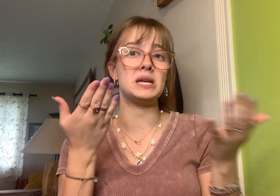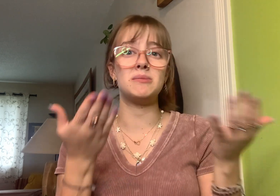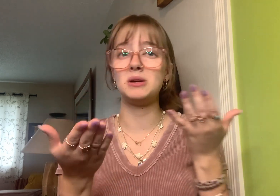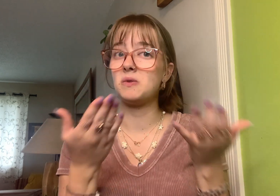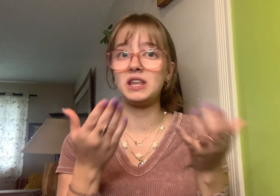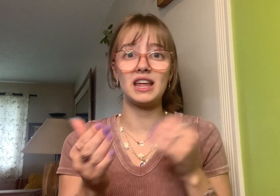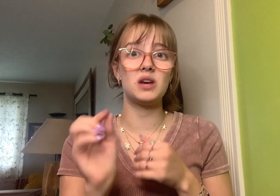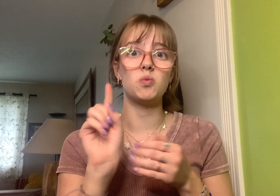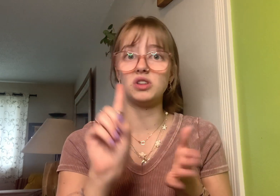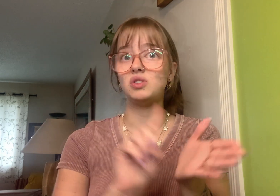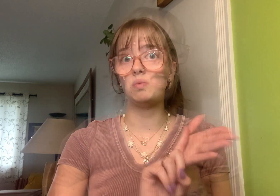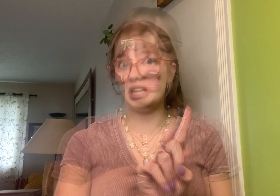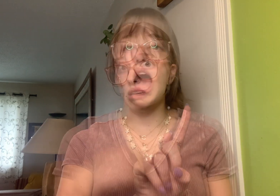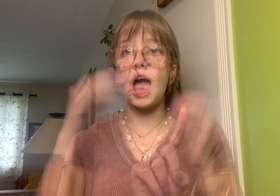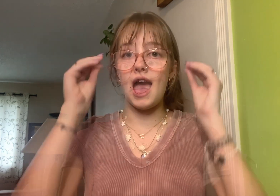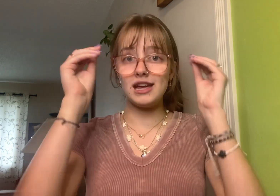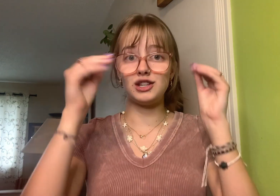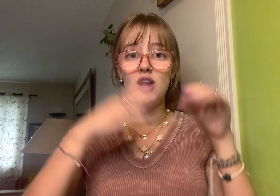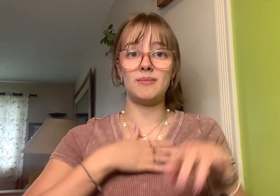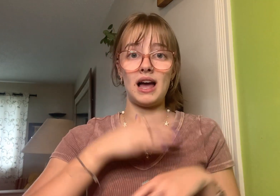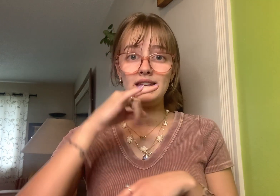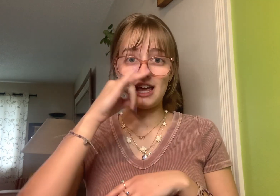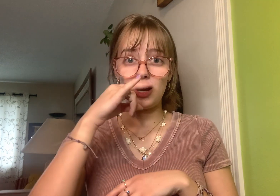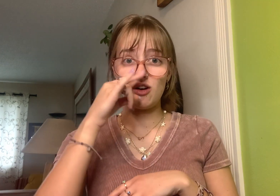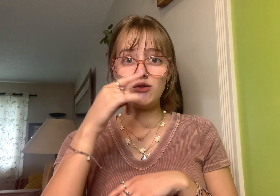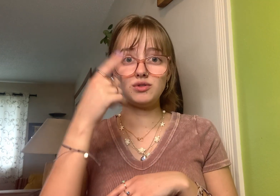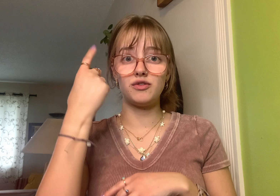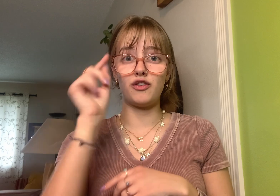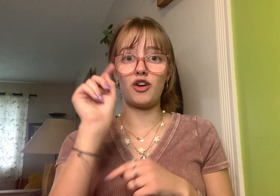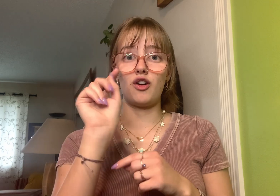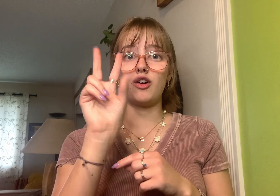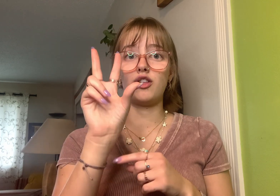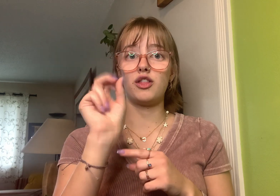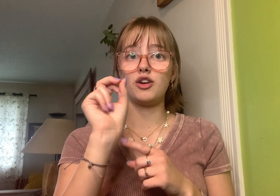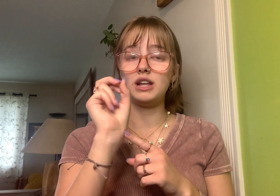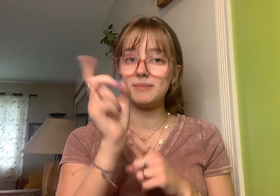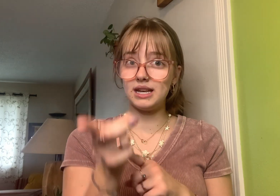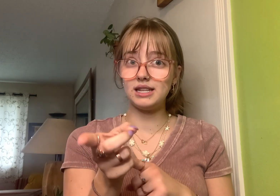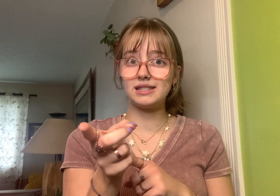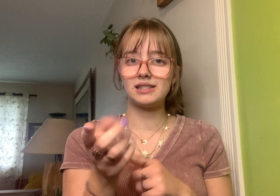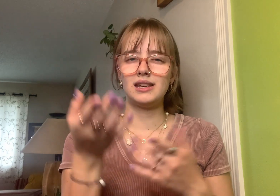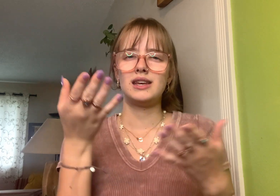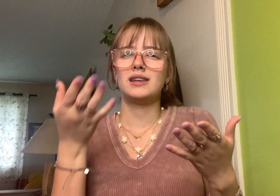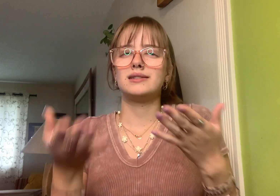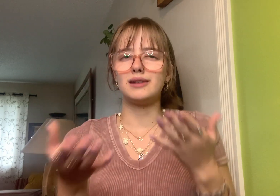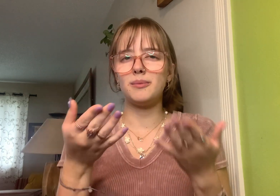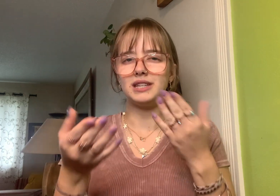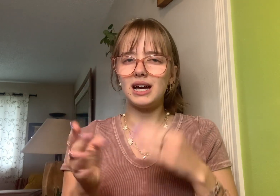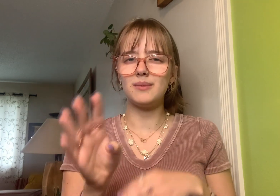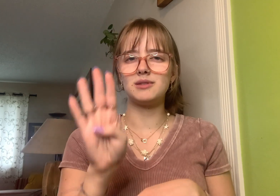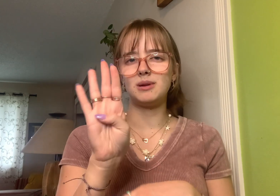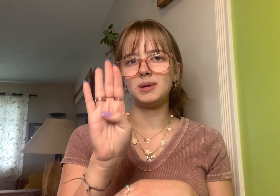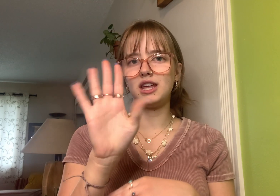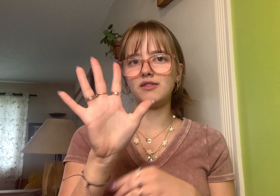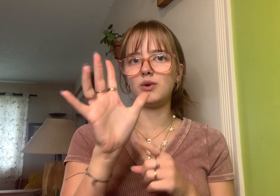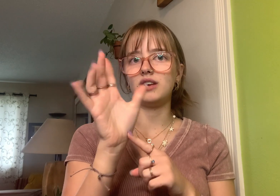maybe only like once a week. I taught my kiddos for 30 minutes, sometimes maybe like